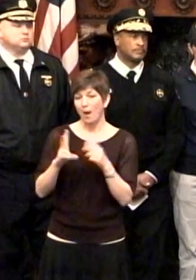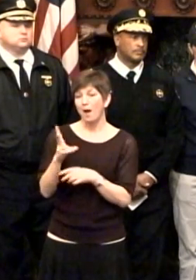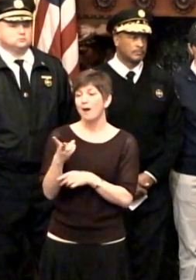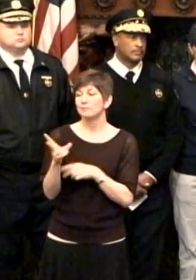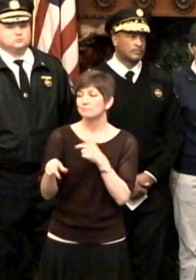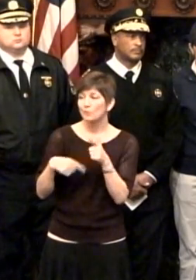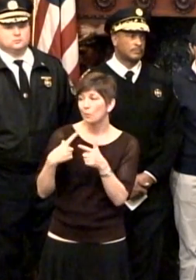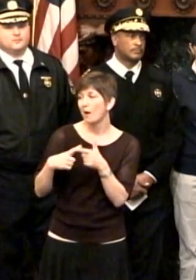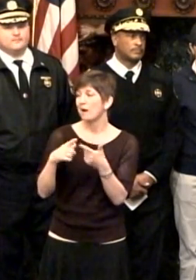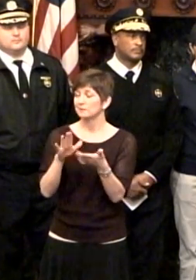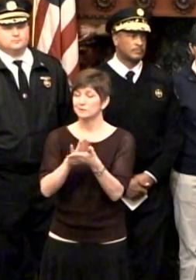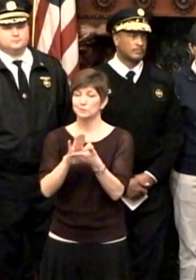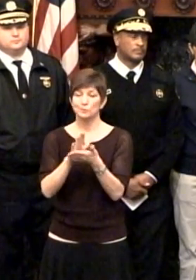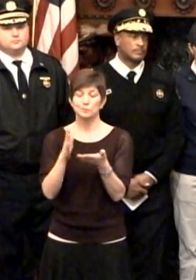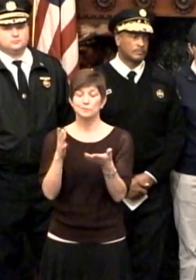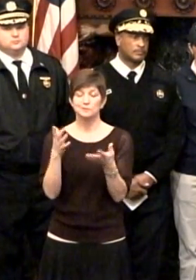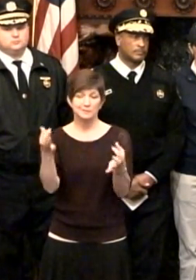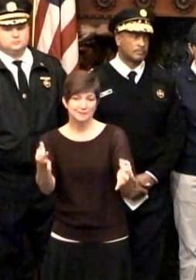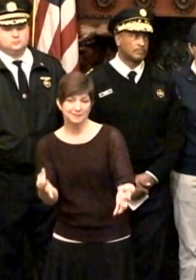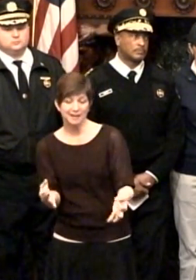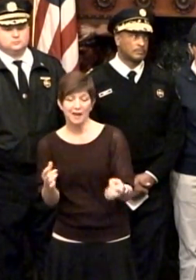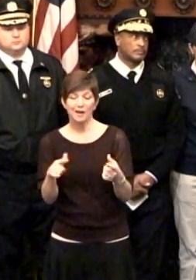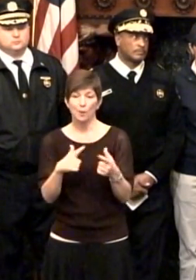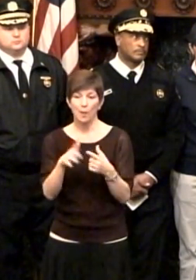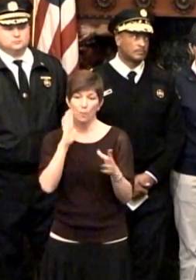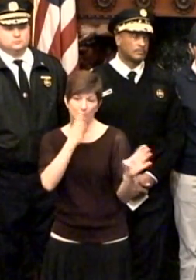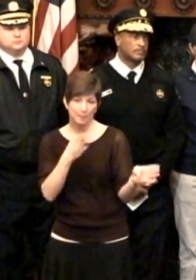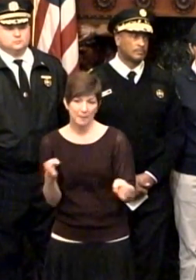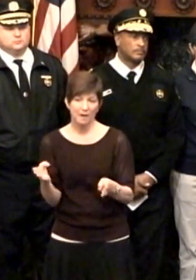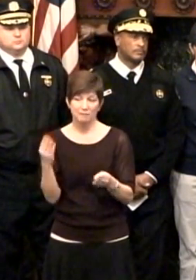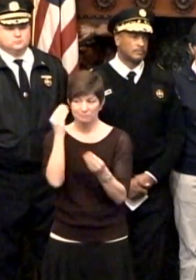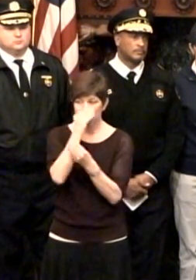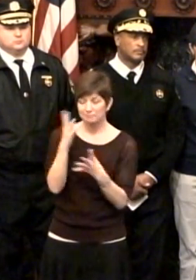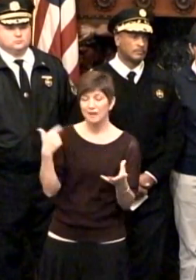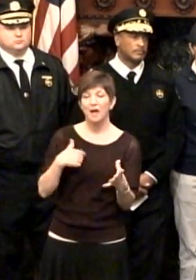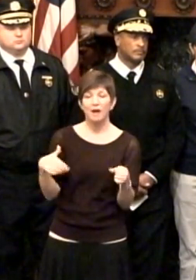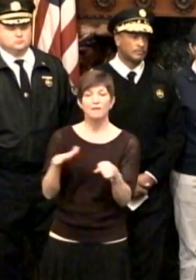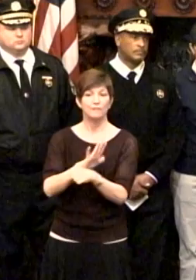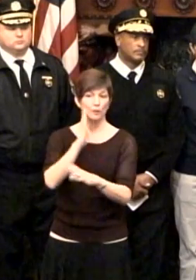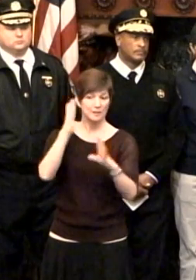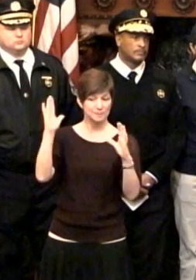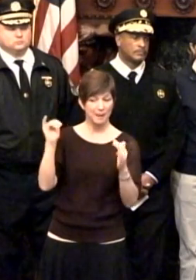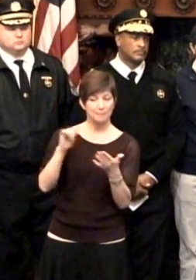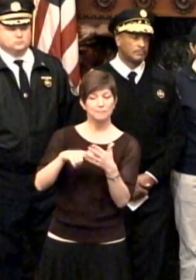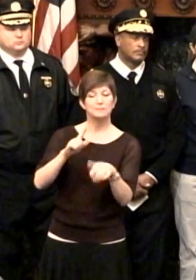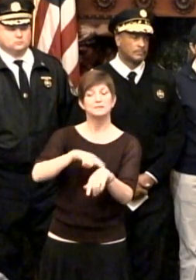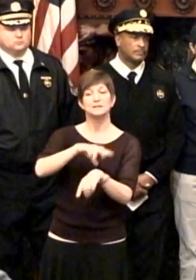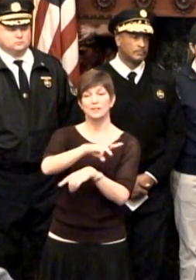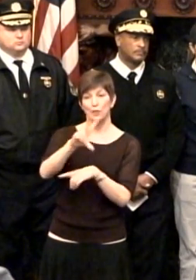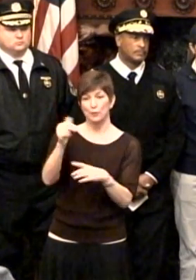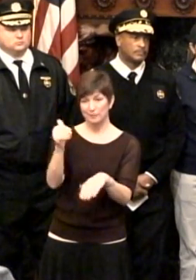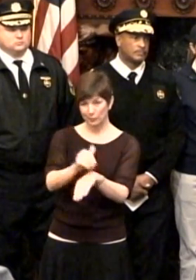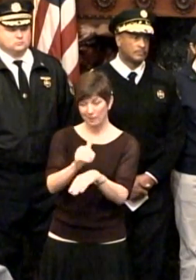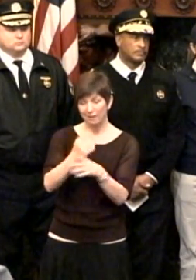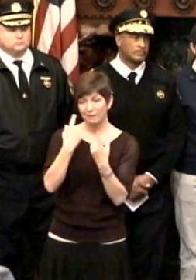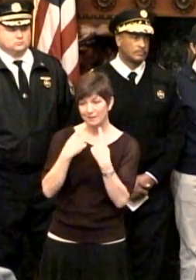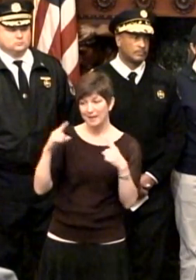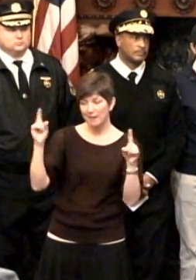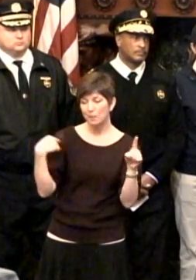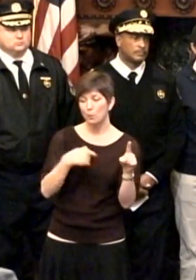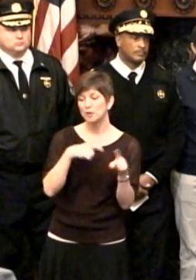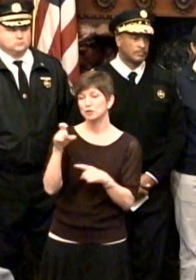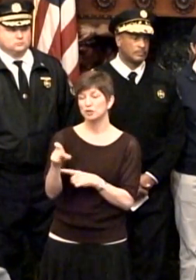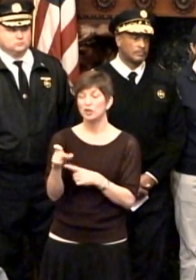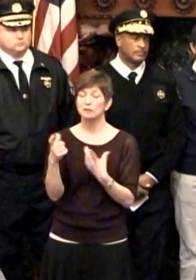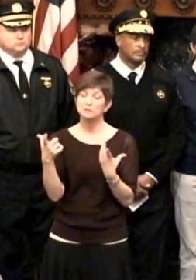the schools will do and when they're going to be prepared. I can tell you I fully expect that by 6:30 tonight at the announcement, we should be able to